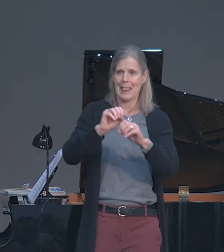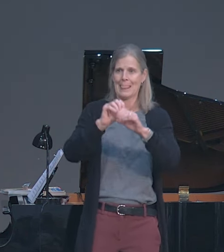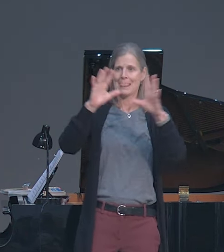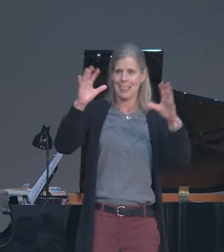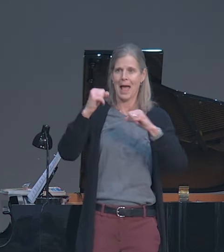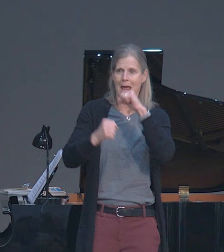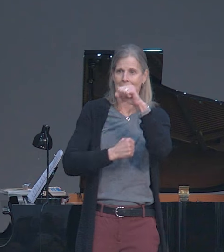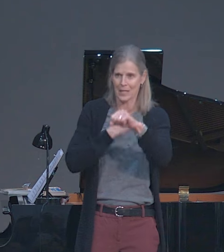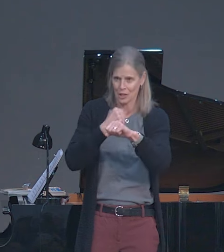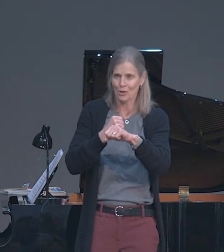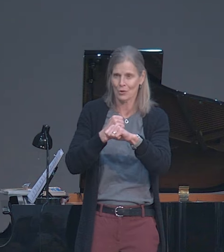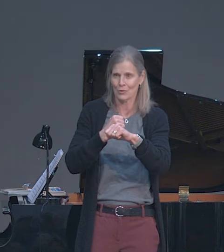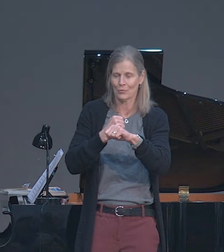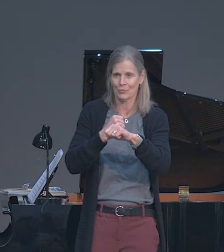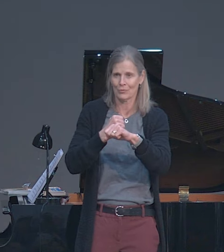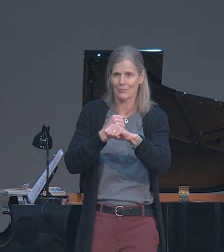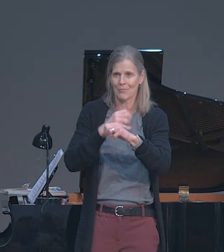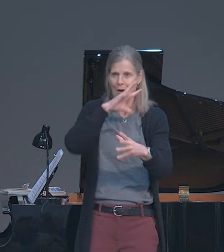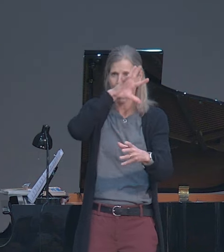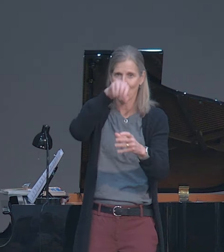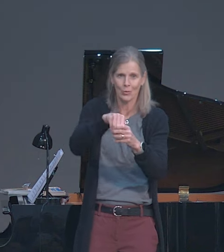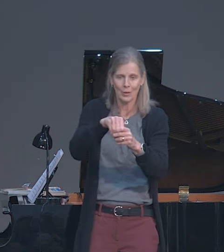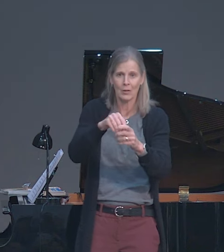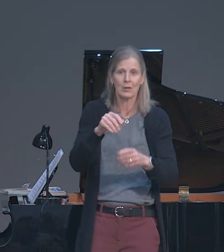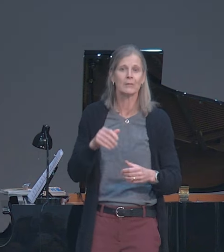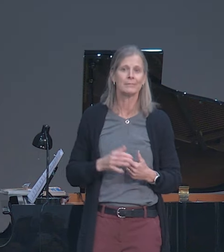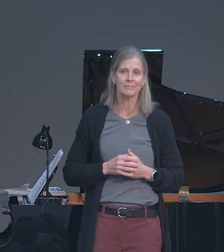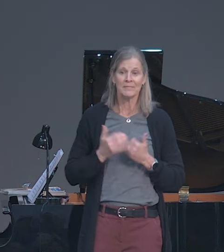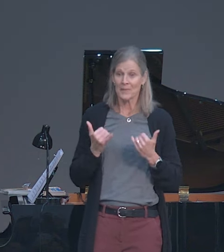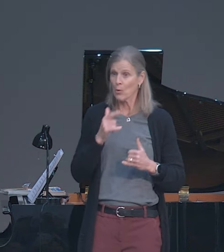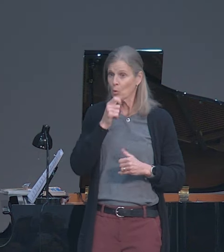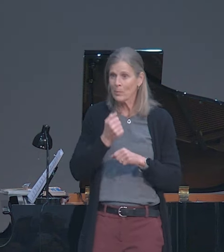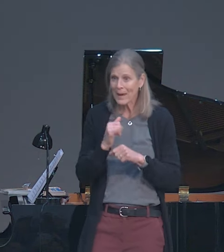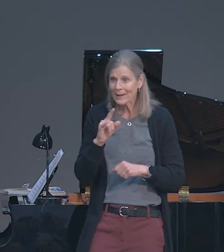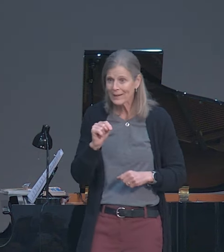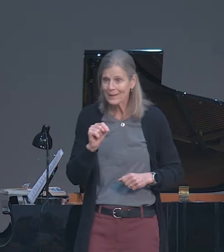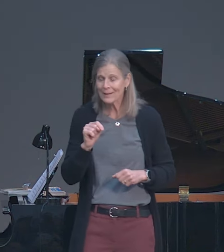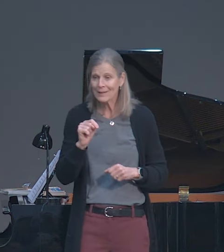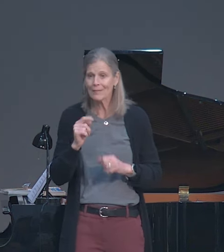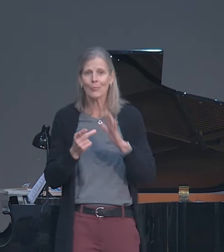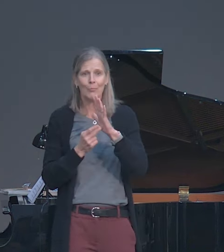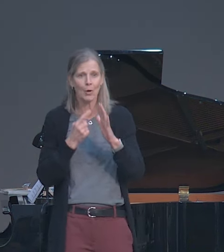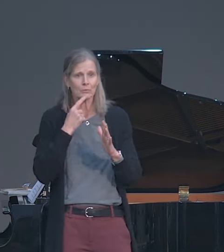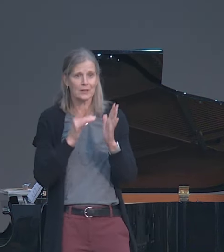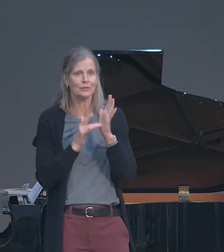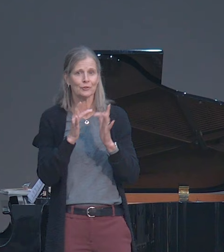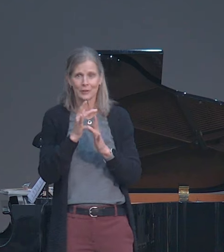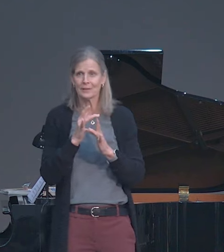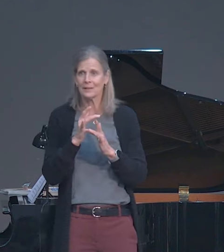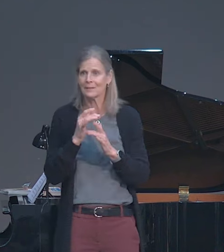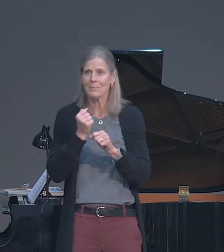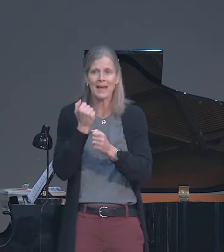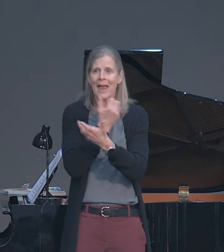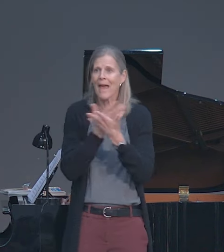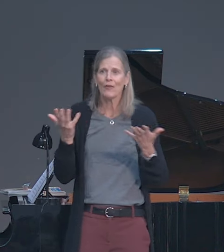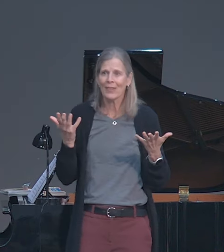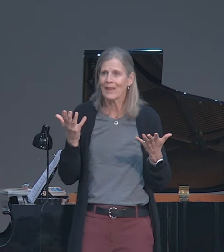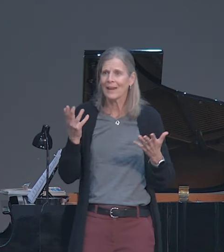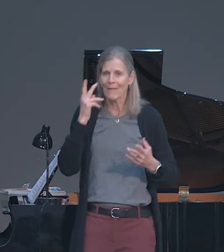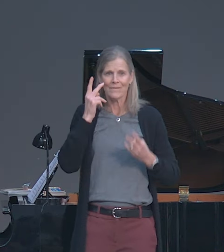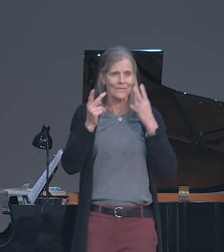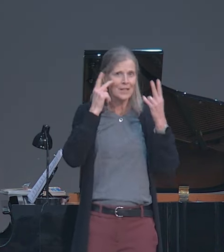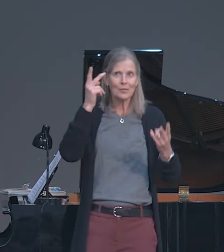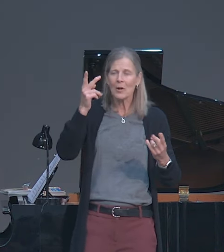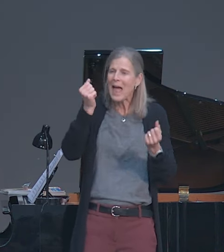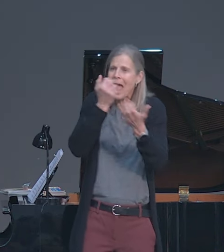diameter. And who made all that? Paul declares it was Jesus who created all things visible. He's the creator